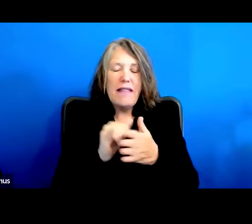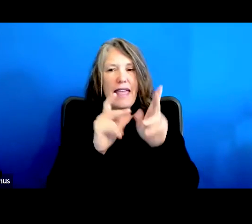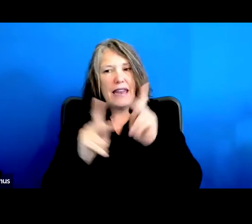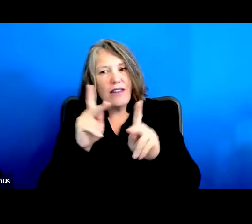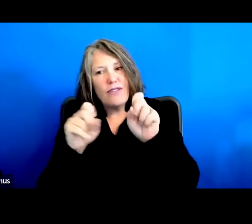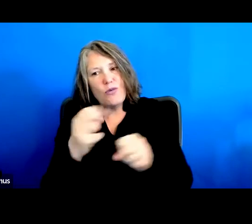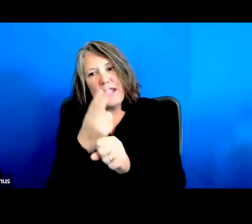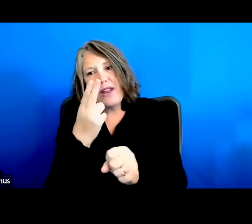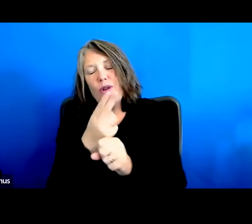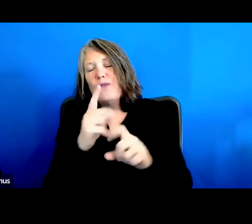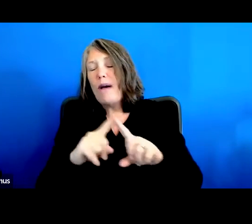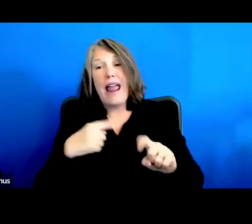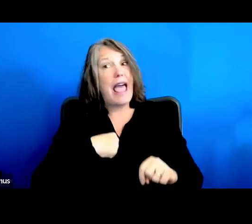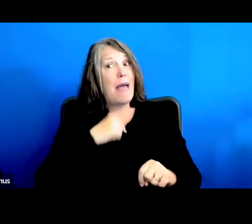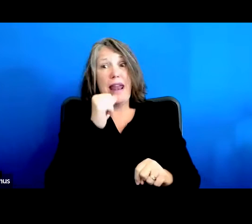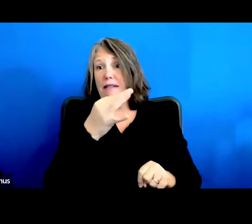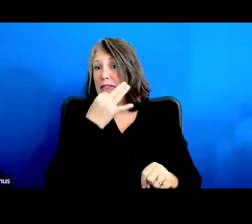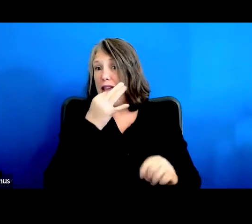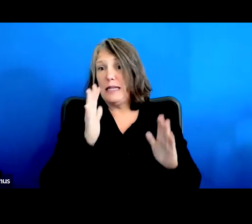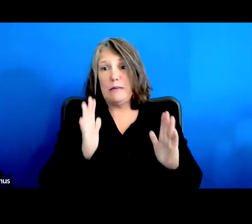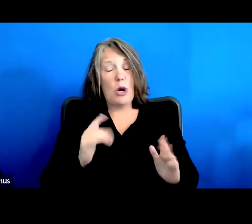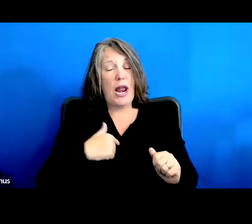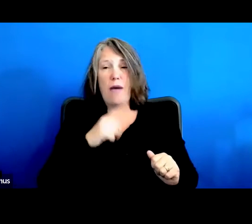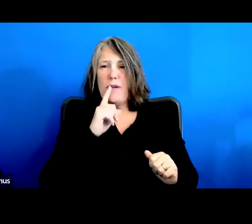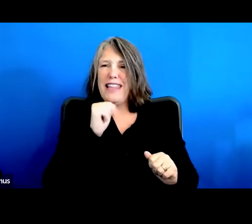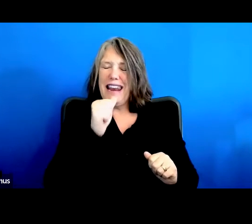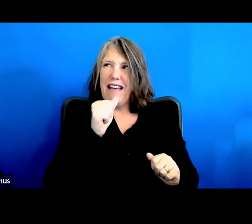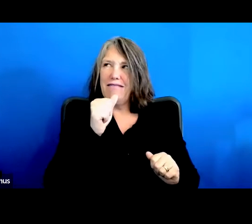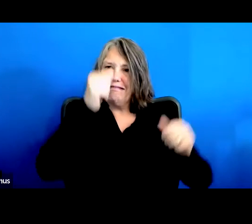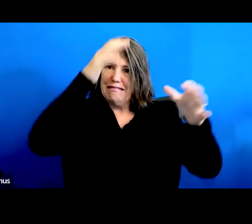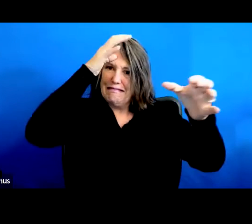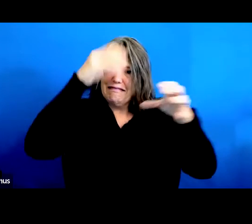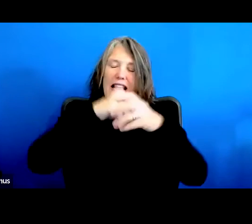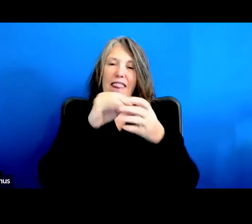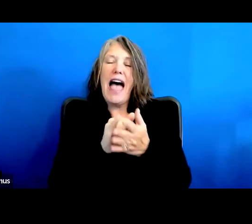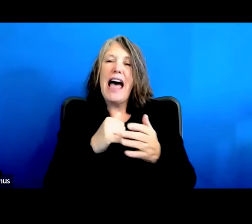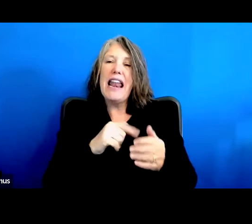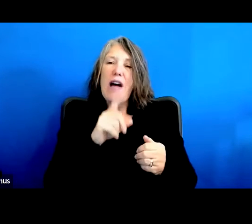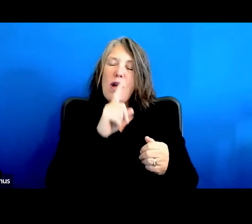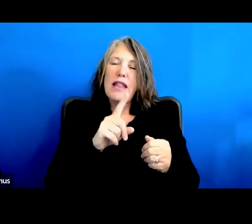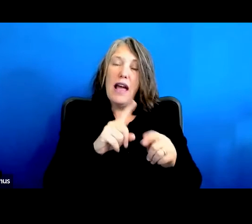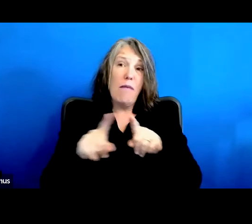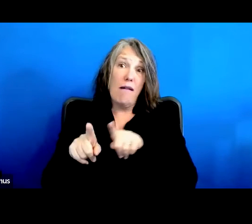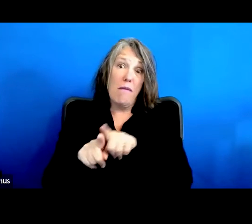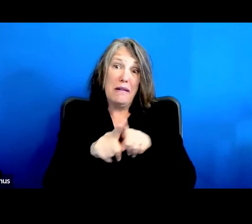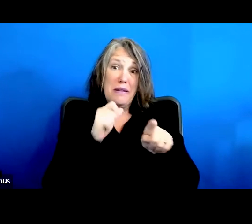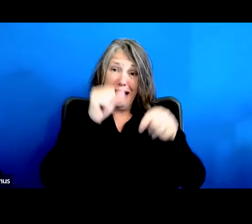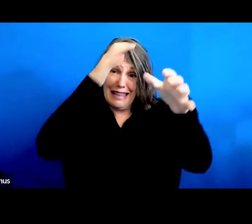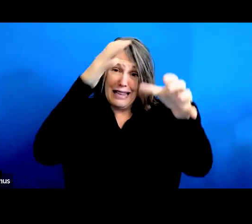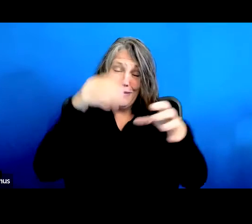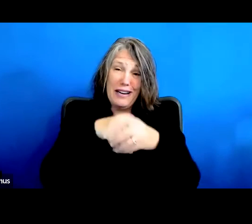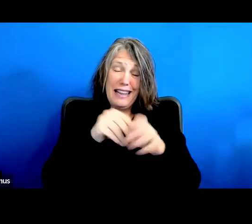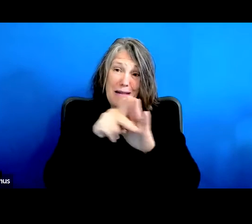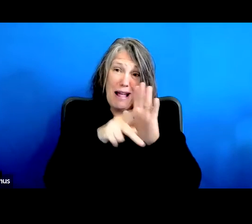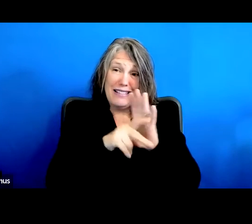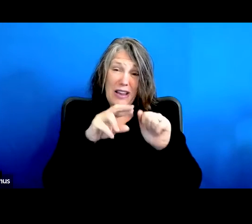can use. But I'm not the expert. I'm not really the expert in that, honestly. I'm also not the expert in policy